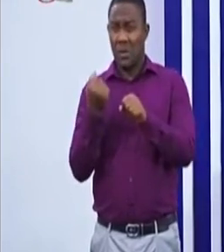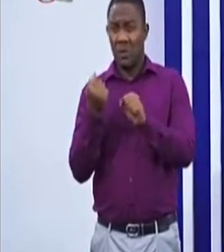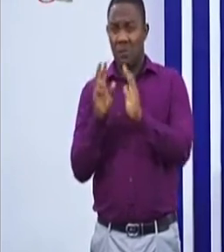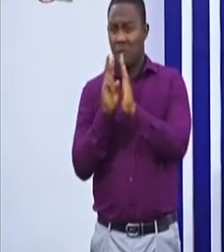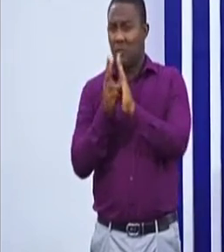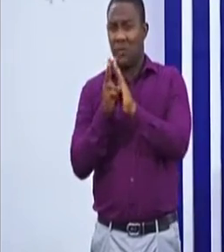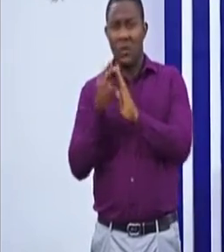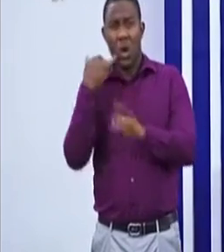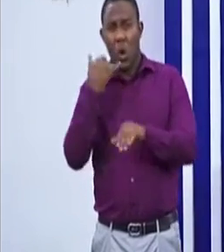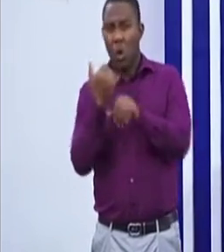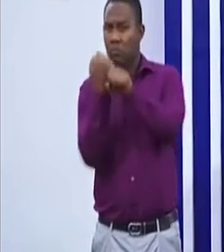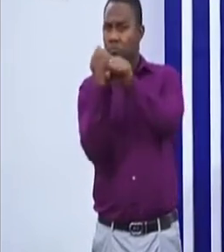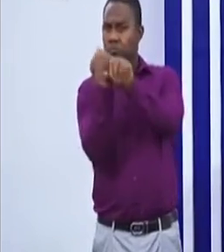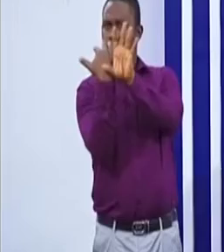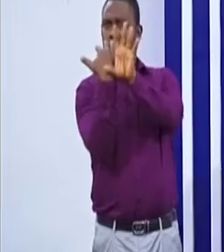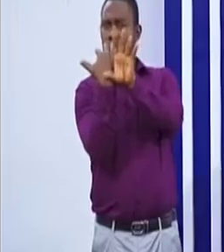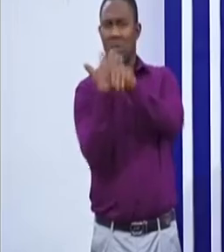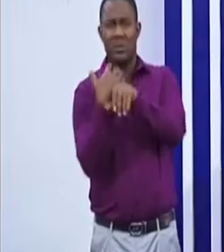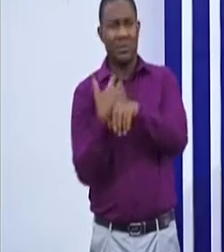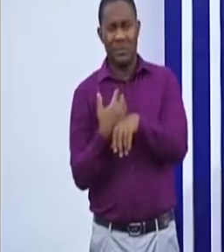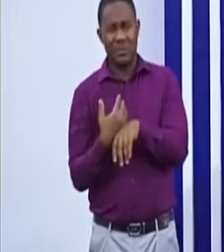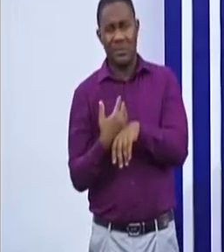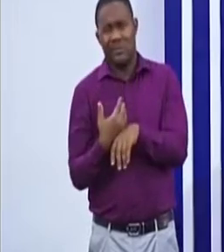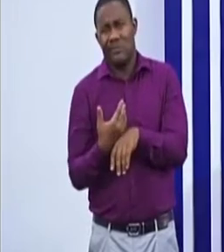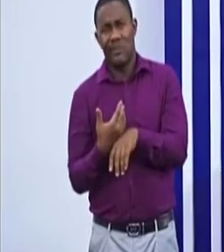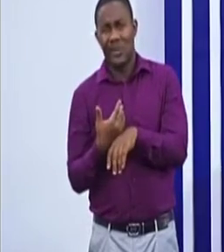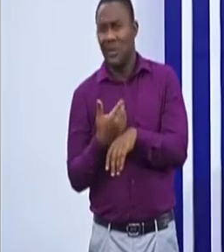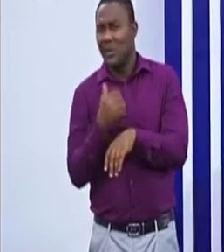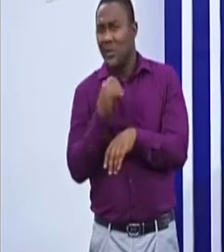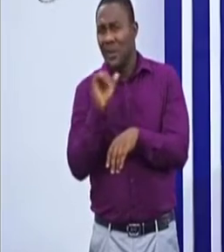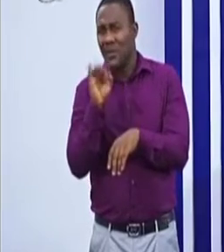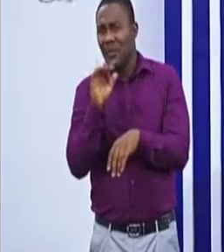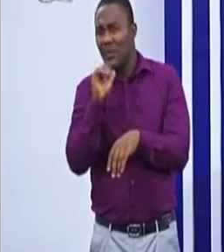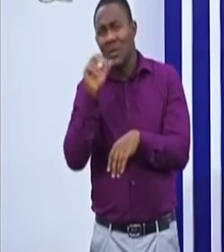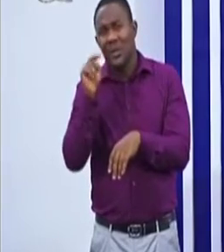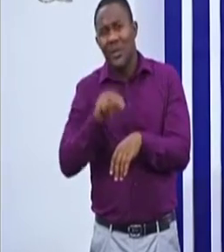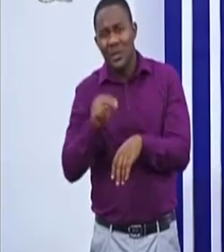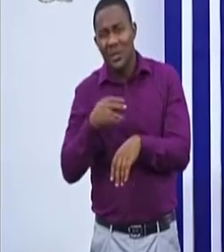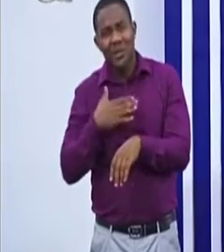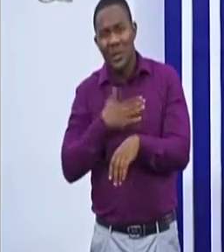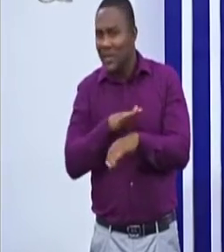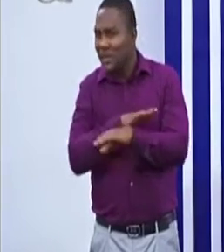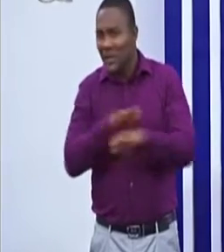make a video call, or call on WhatsApp or any of these